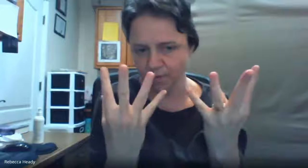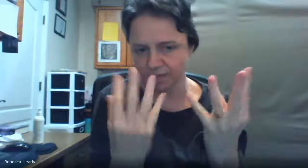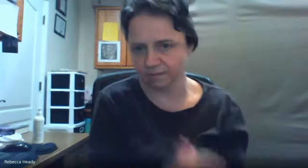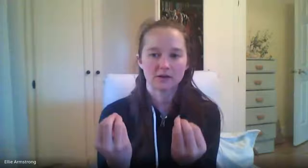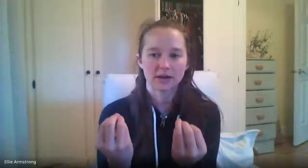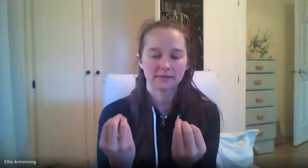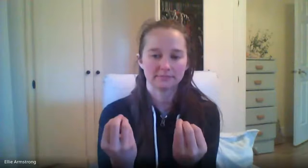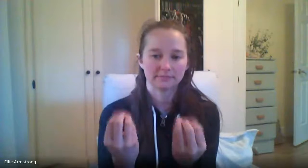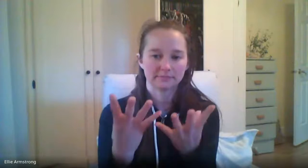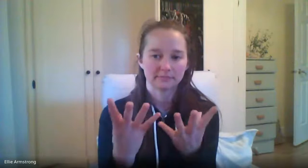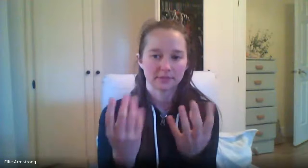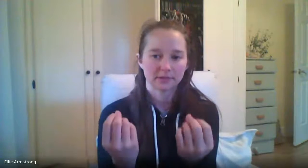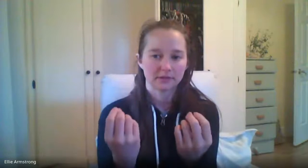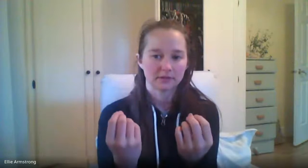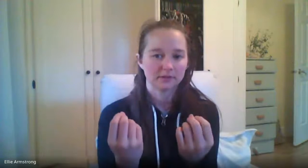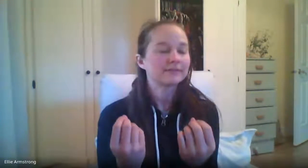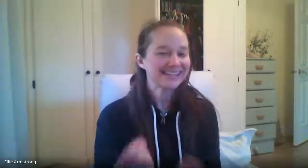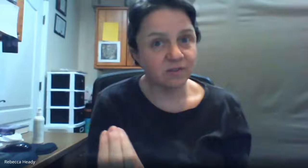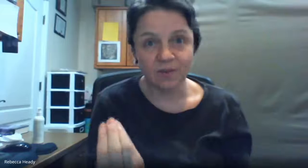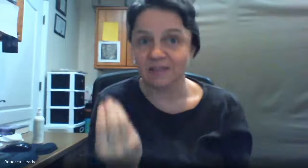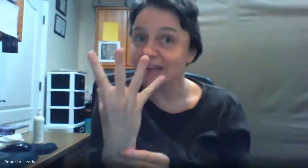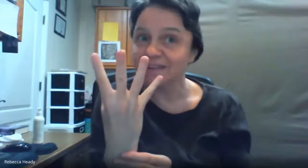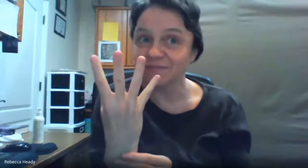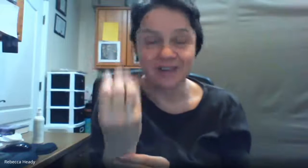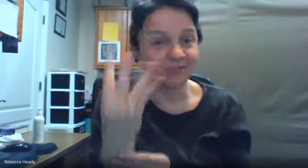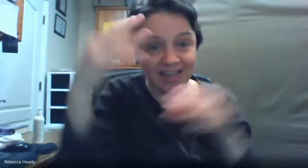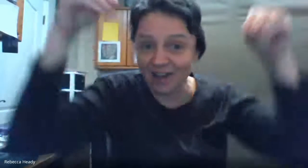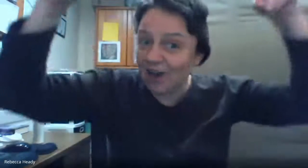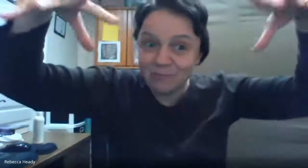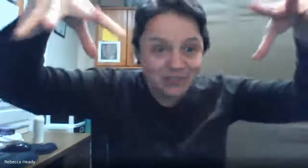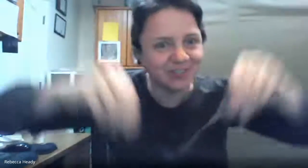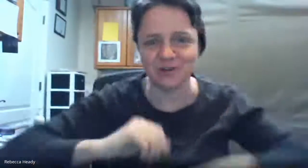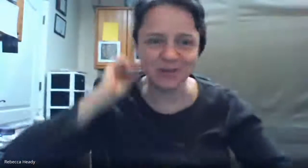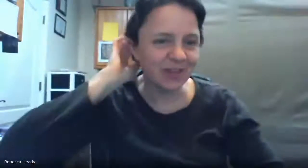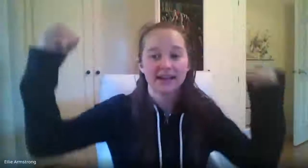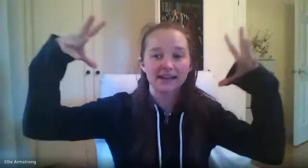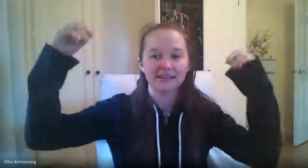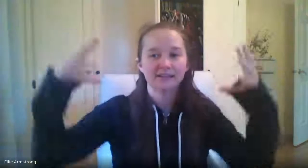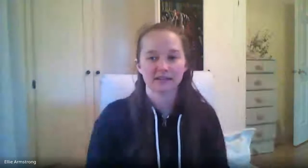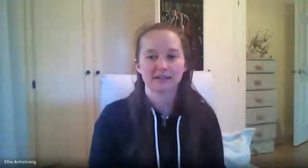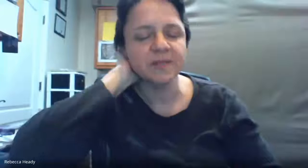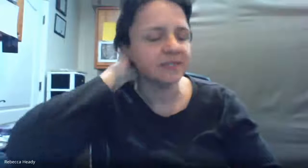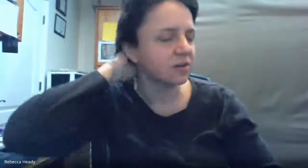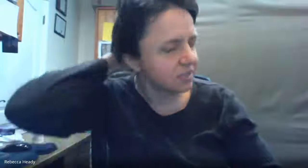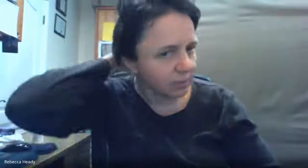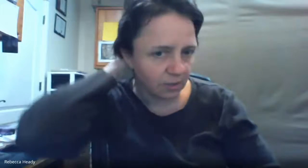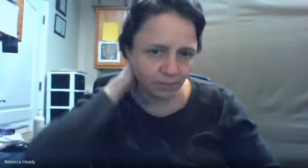Right. Okay. But that could also be light flicking on. You know, lots of different movements that are similar, but I